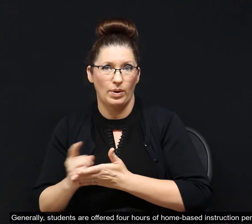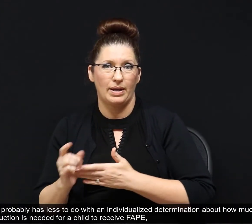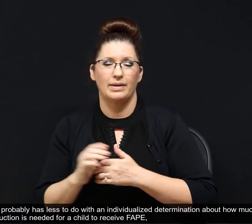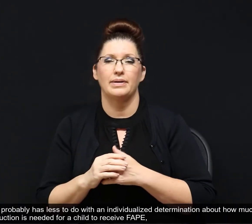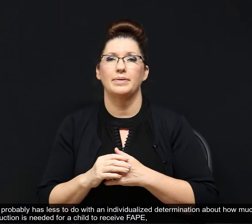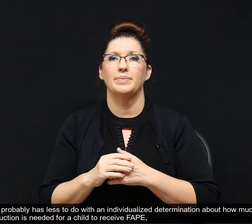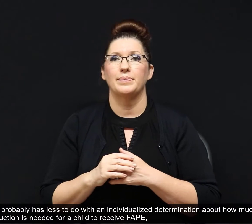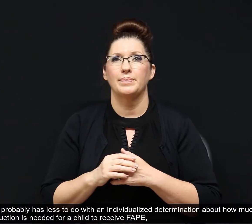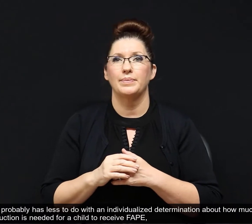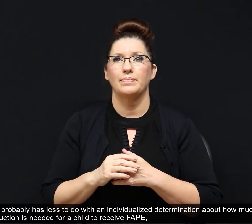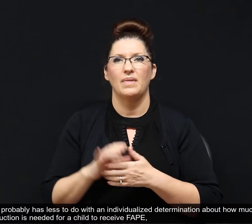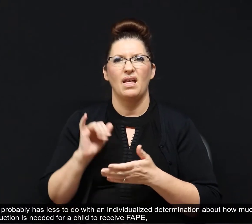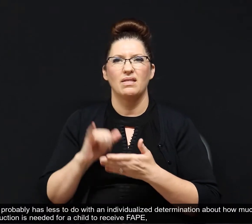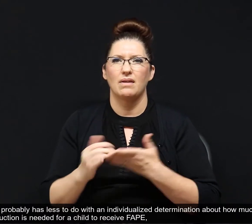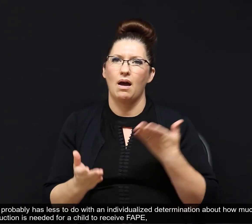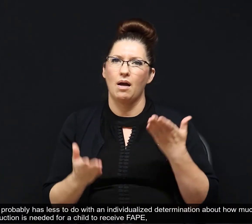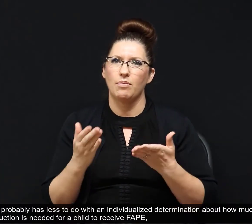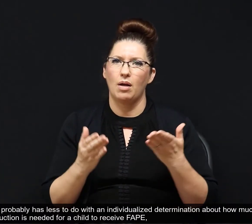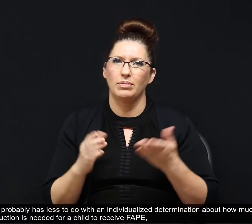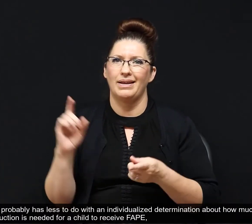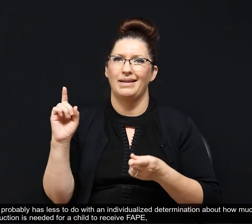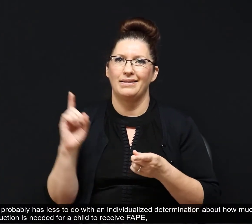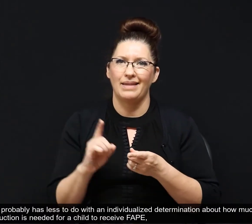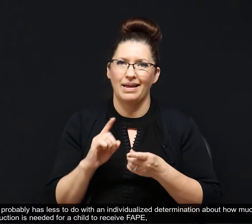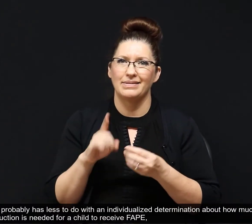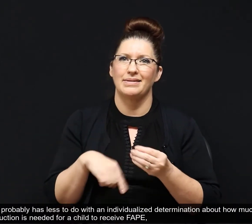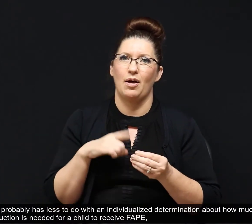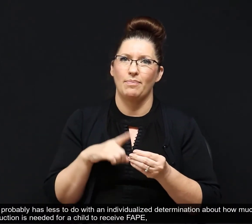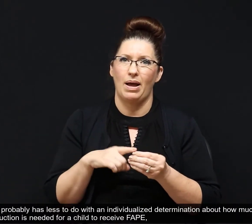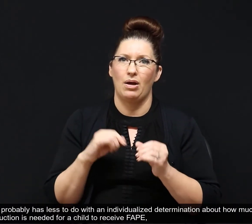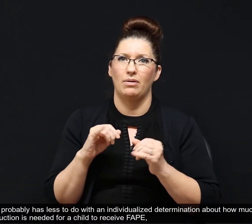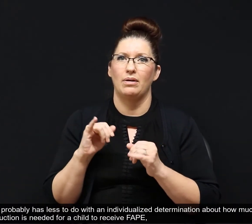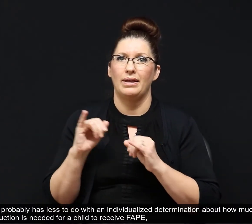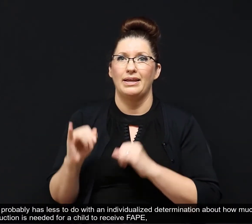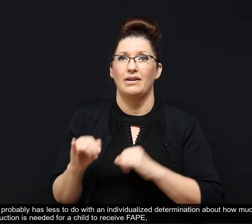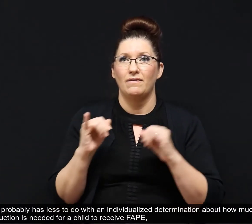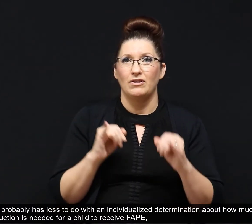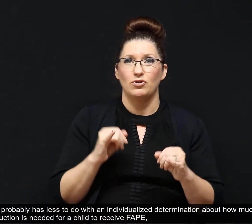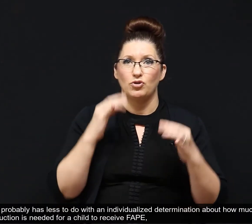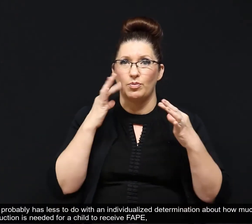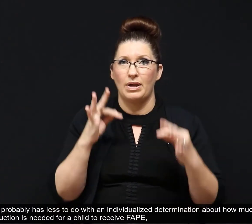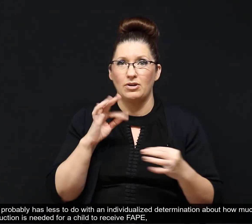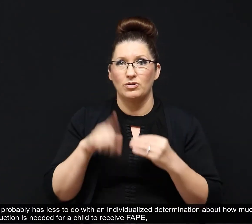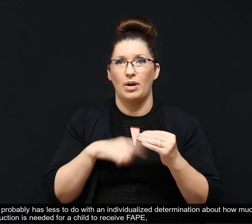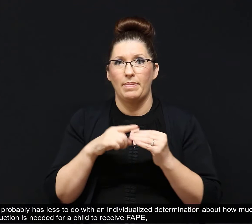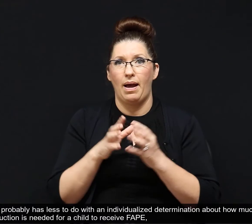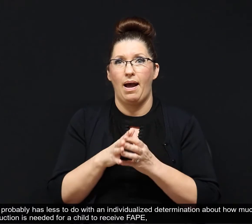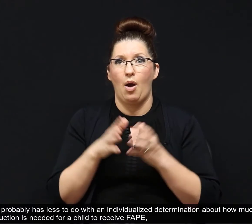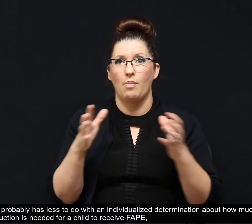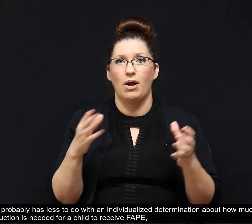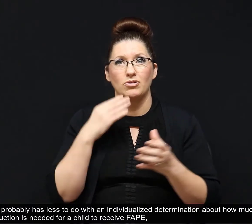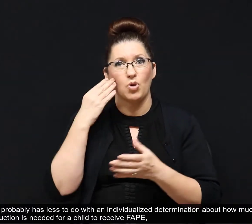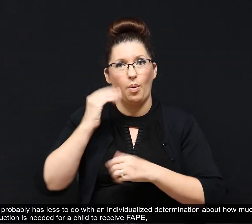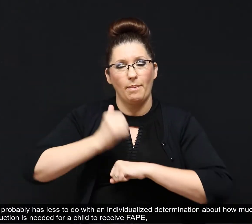This probably has less to do with an individualized determination about how much home-based instruction is needed for a child to